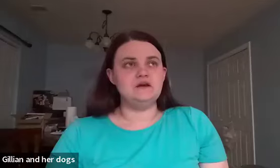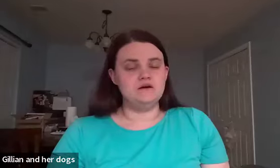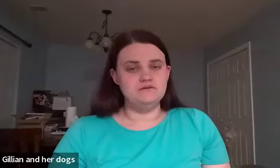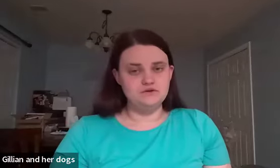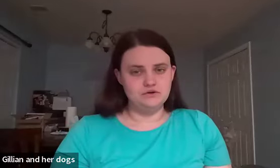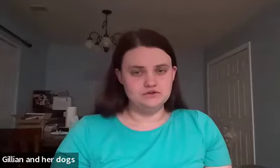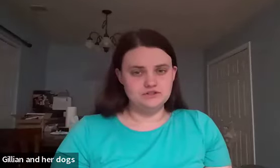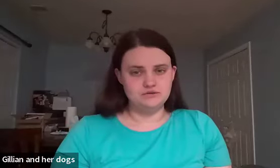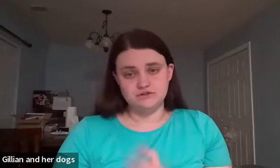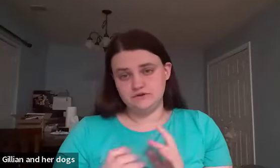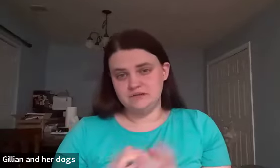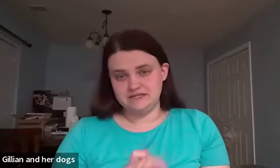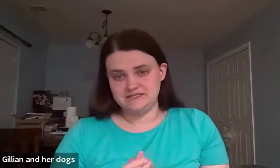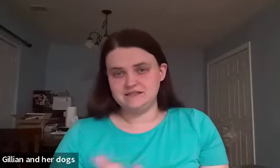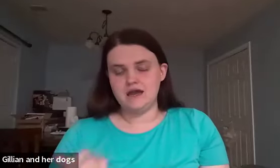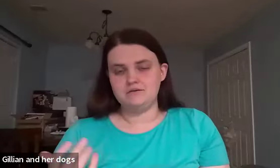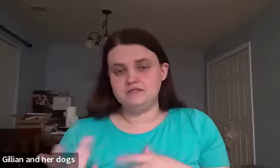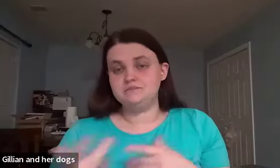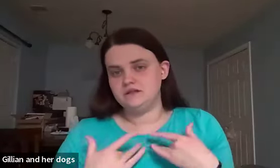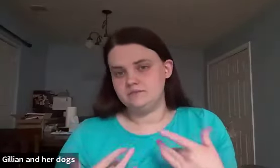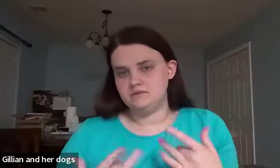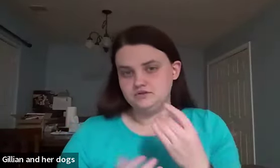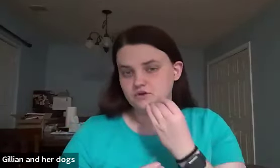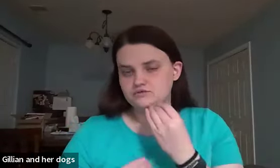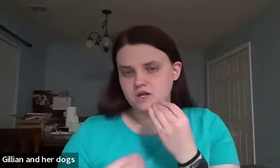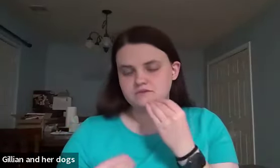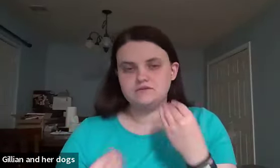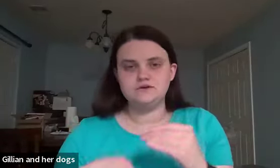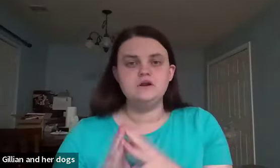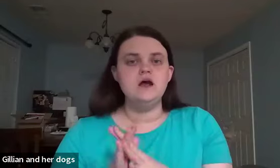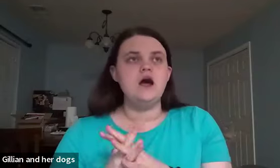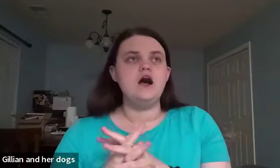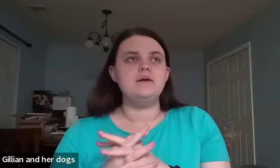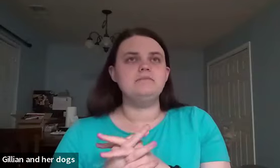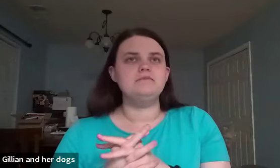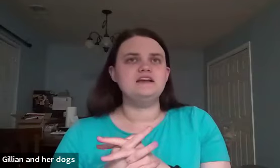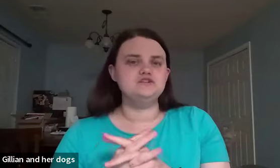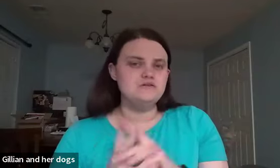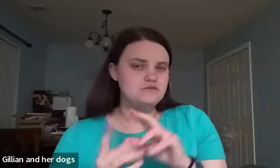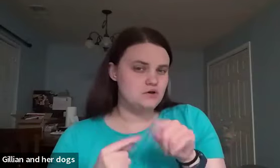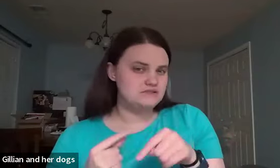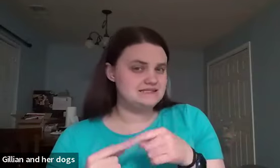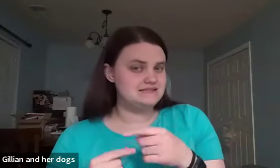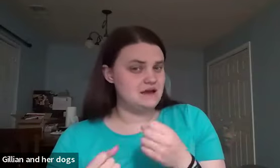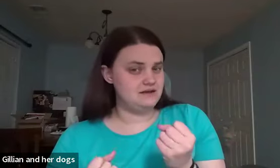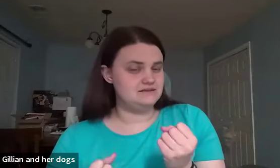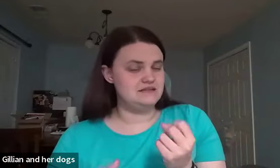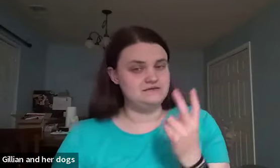There are a few grocery stores or a few places that typically like people do go shopping for food. That do have their own signs that